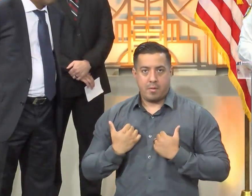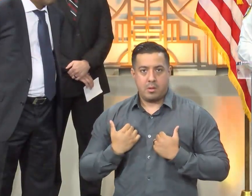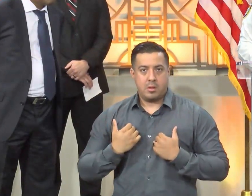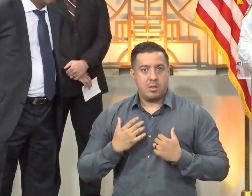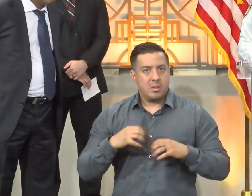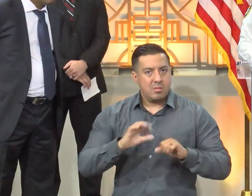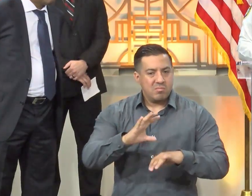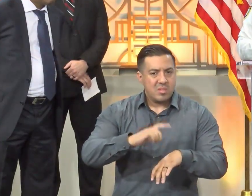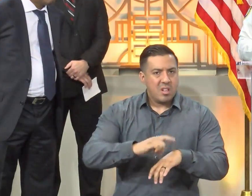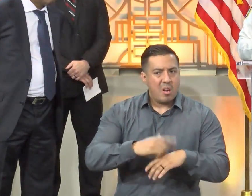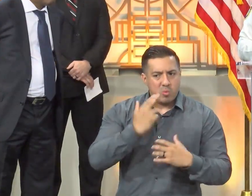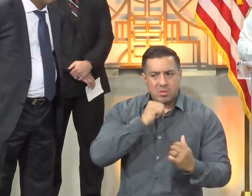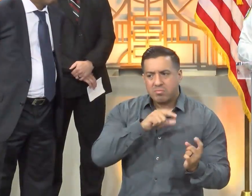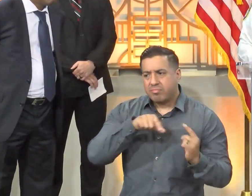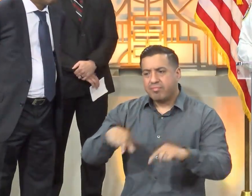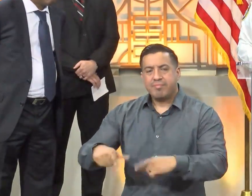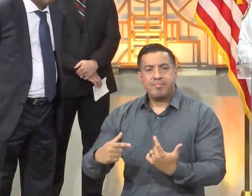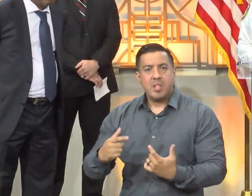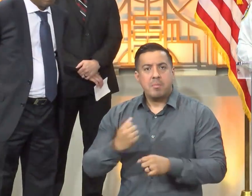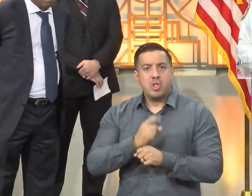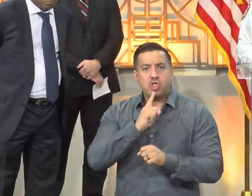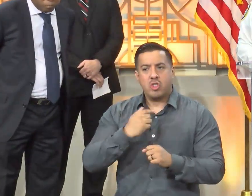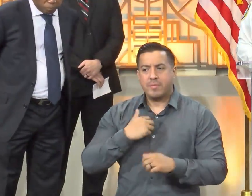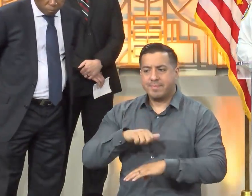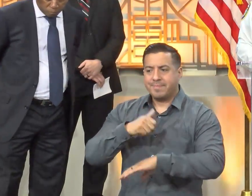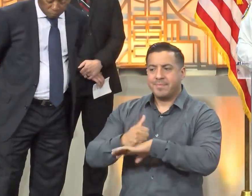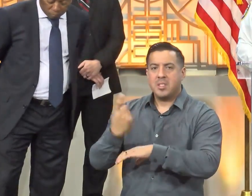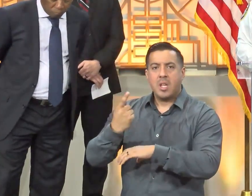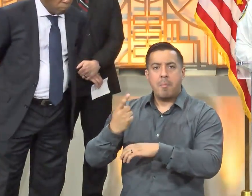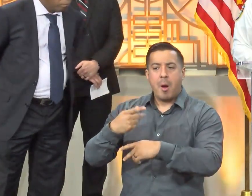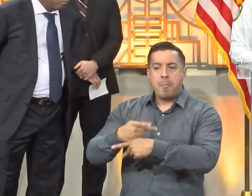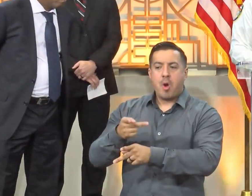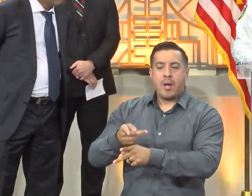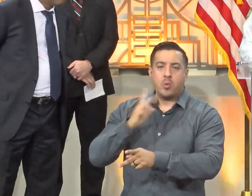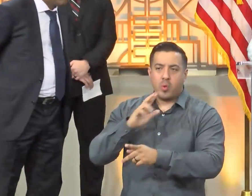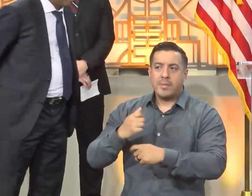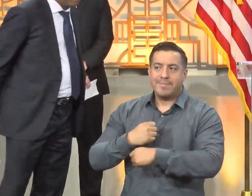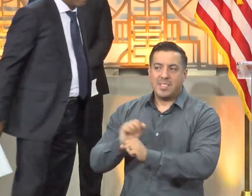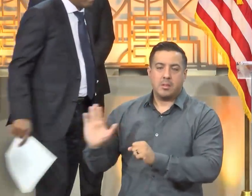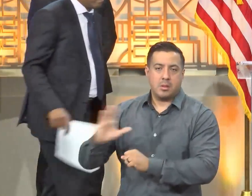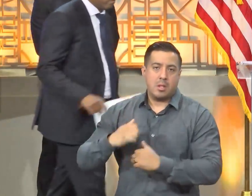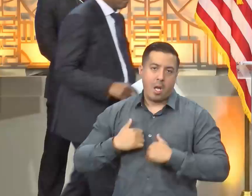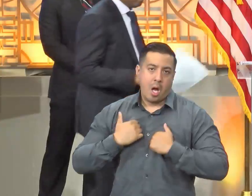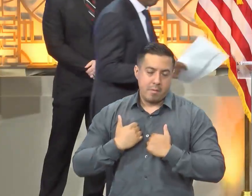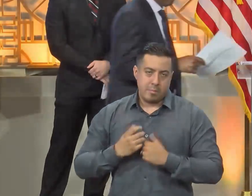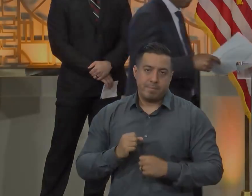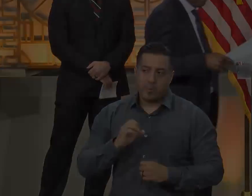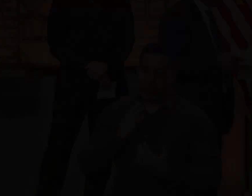ensure that we have a life-saving product in case of an emergency. So thank you. Thank you, Mayor.